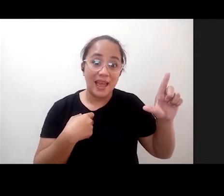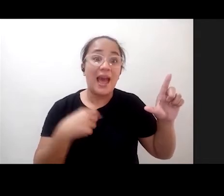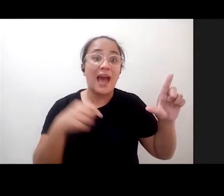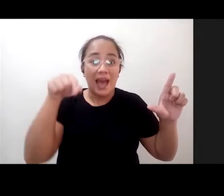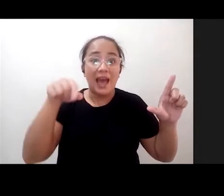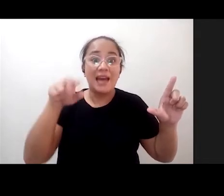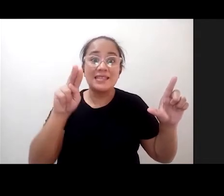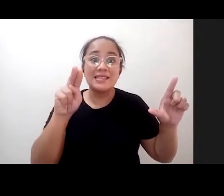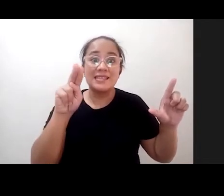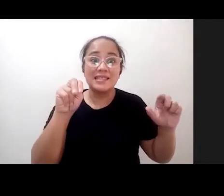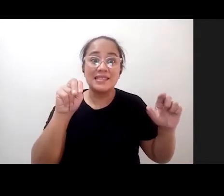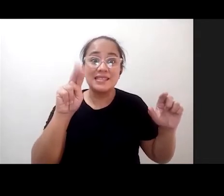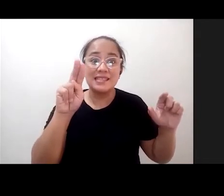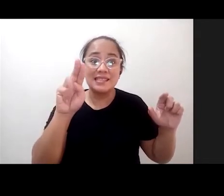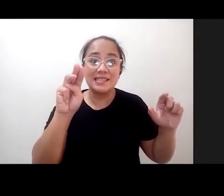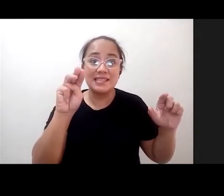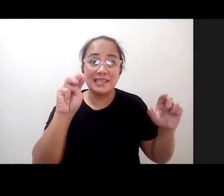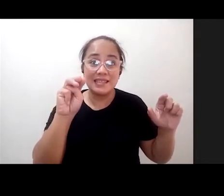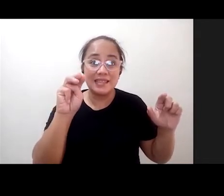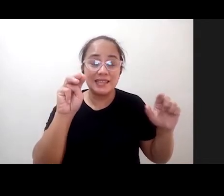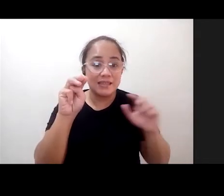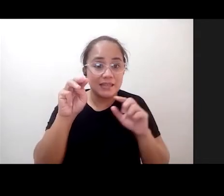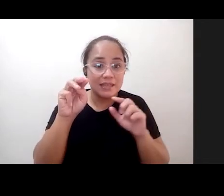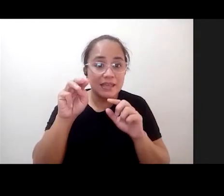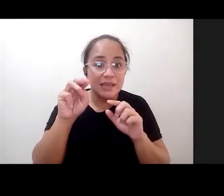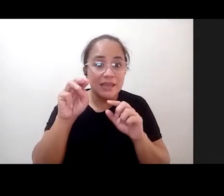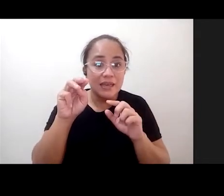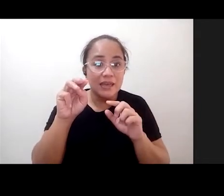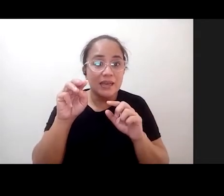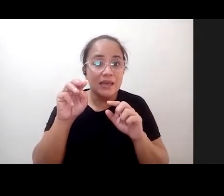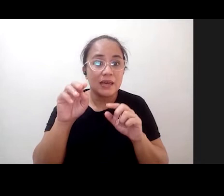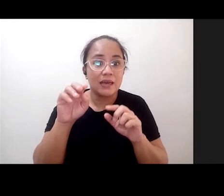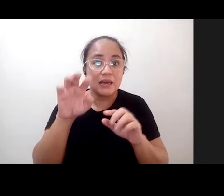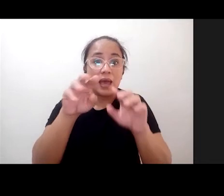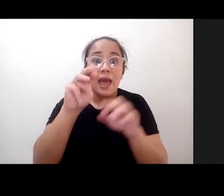to where manual is.